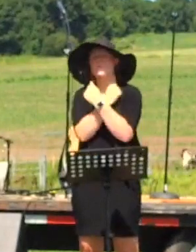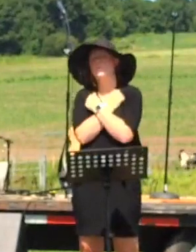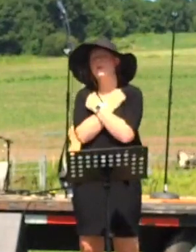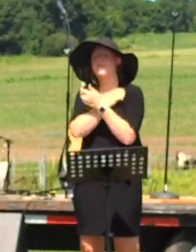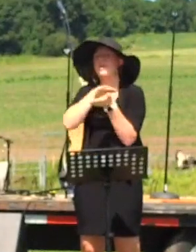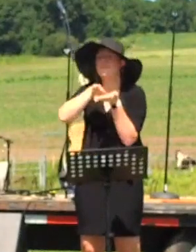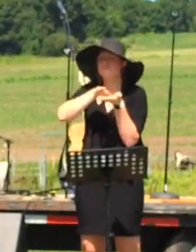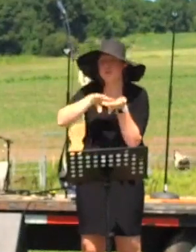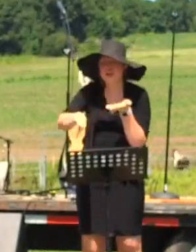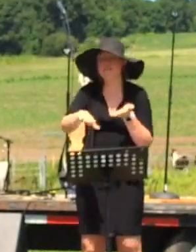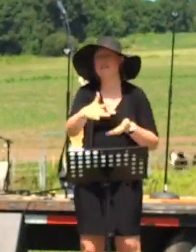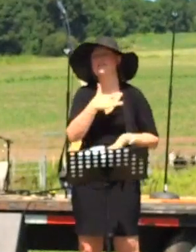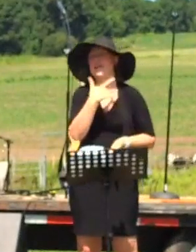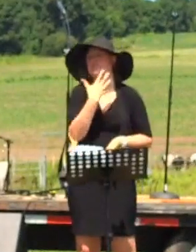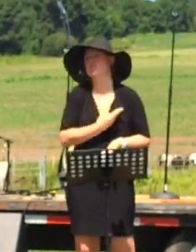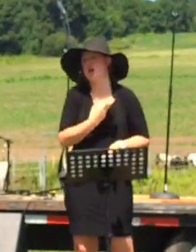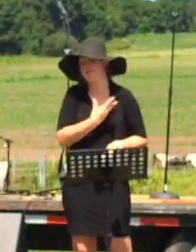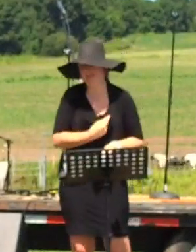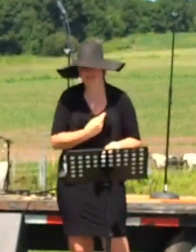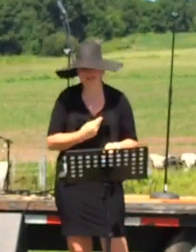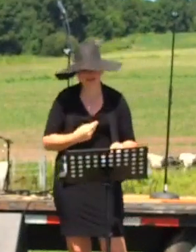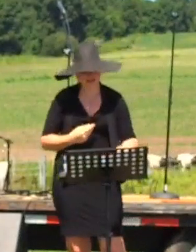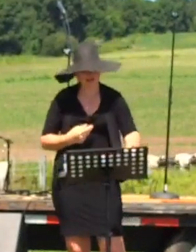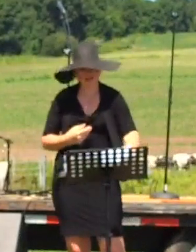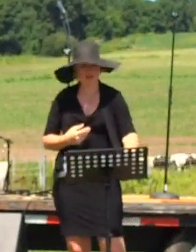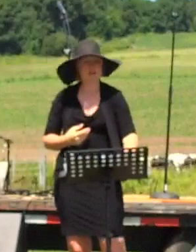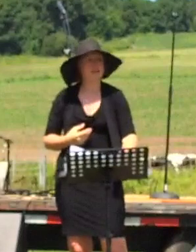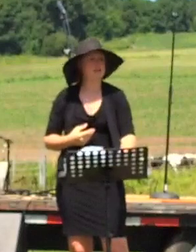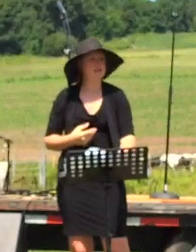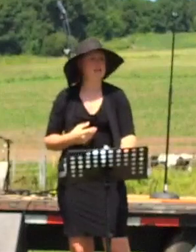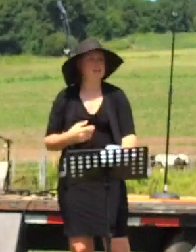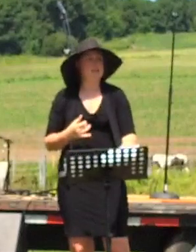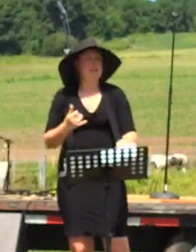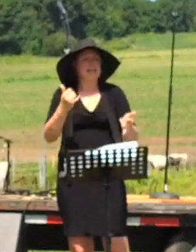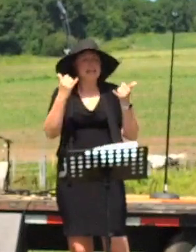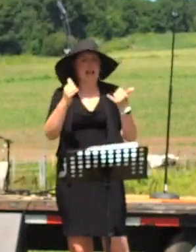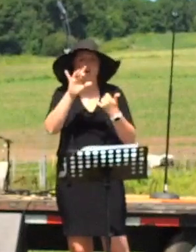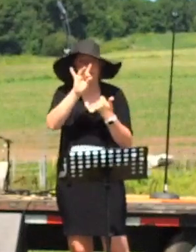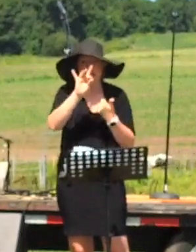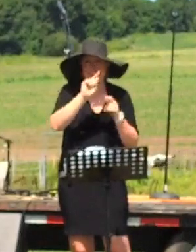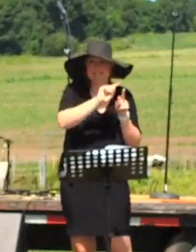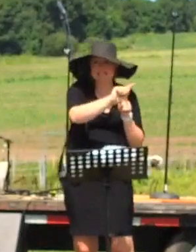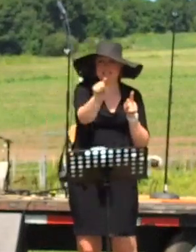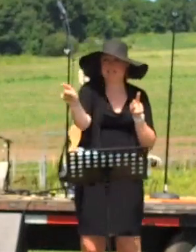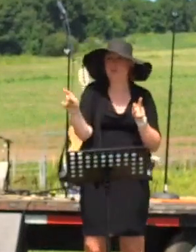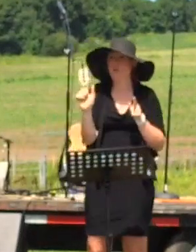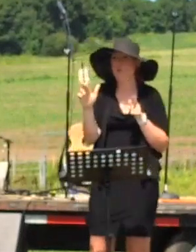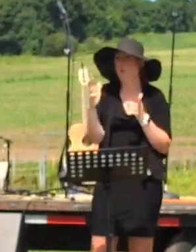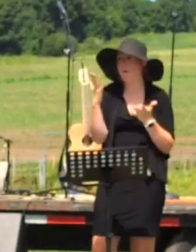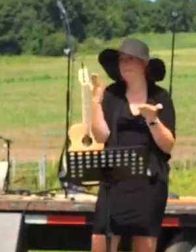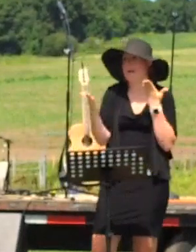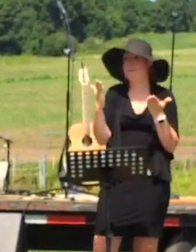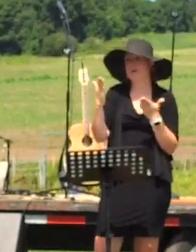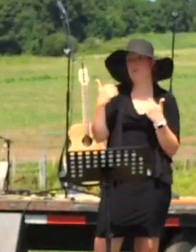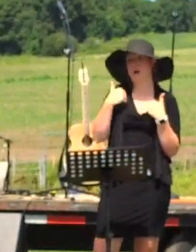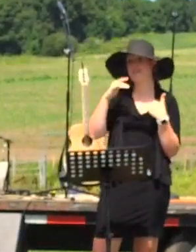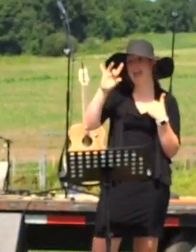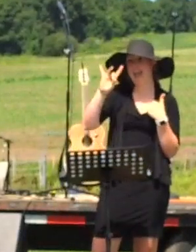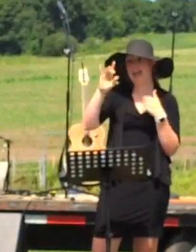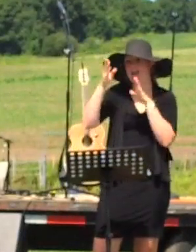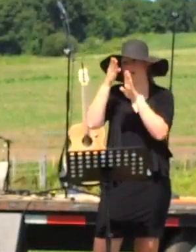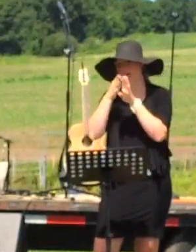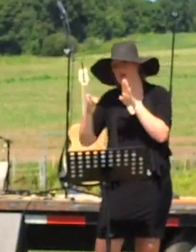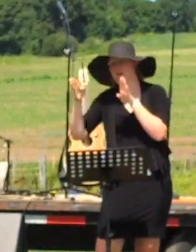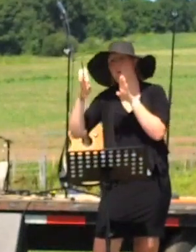and tenderness. And so I want to talk to our eights now for a minute. or maybe you have just an eight wing or something, or